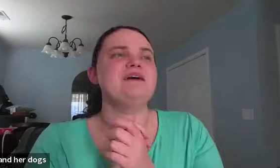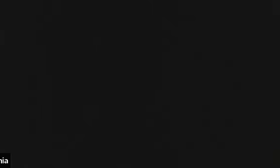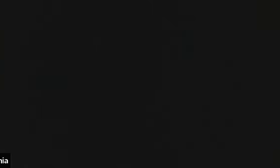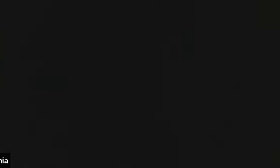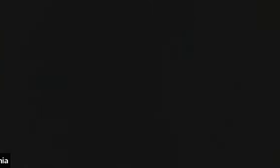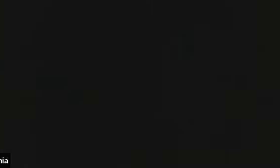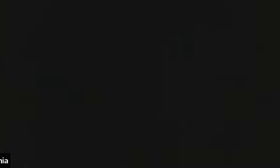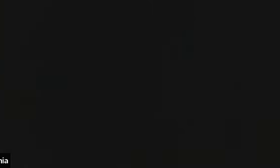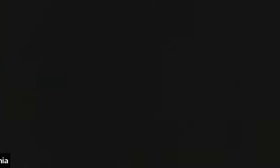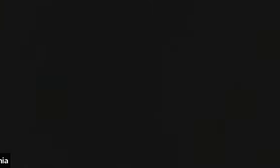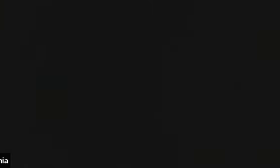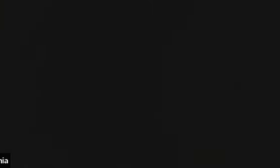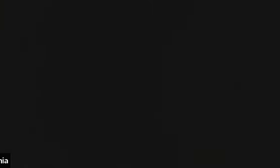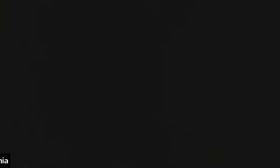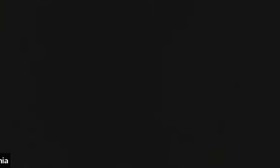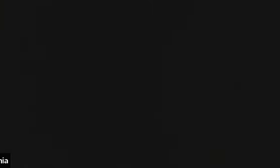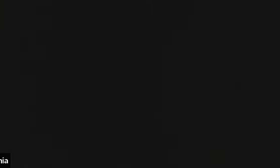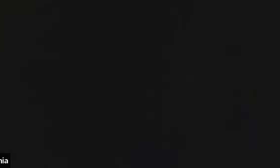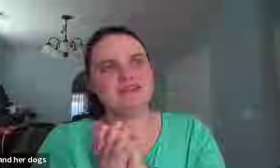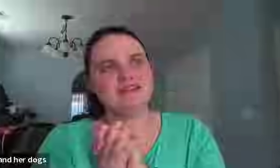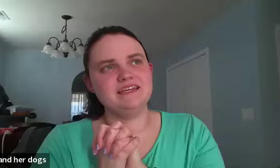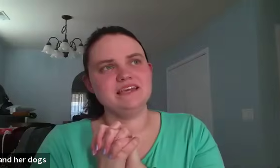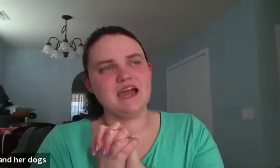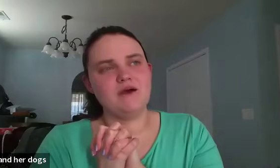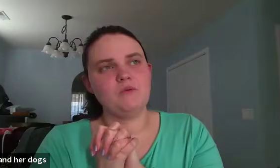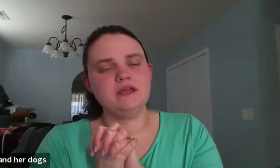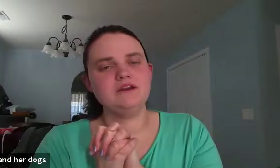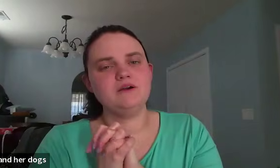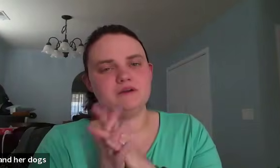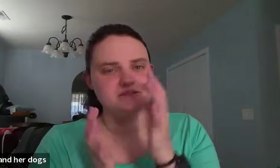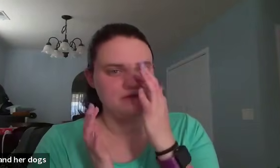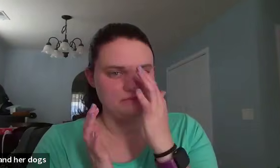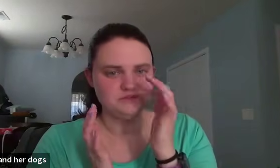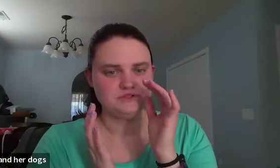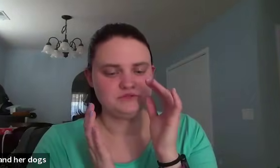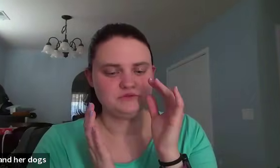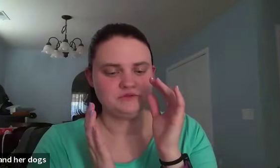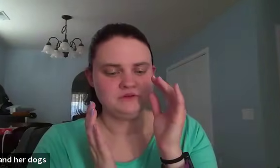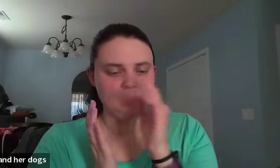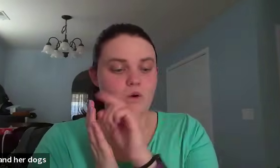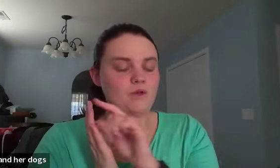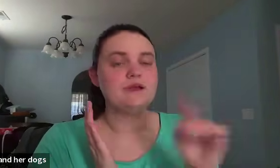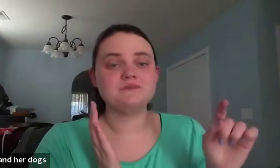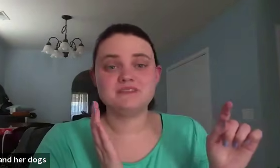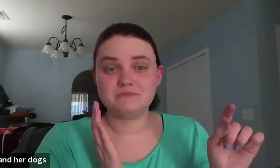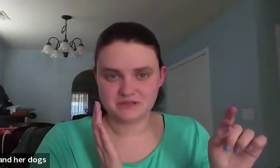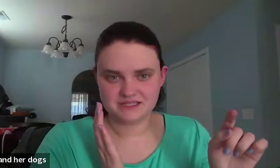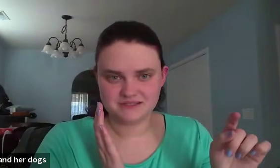my favorite thing to ever say is how we are going to be able to go all the way up to the